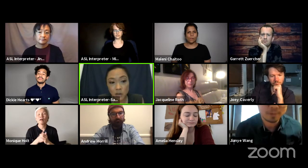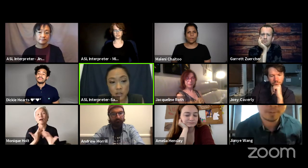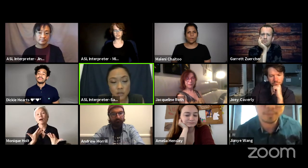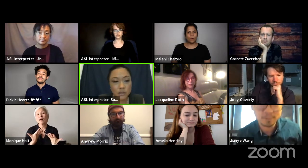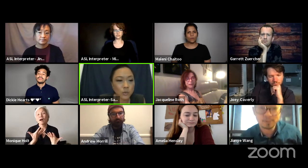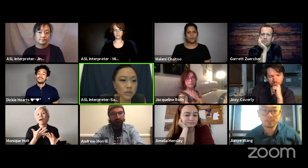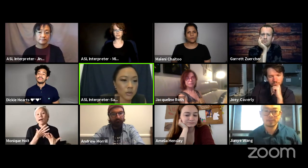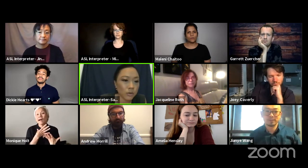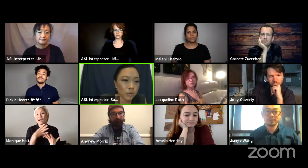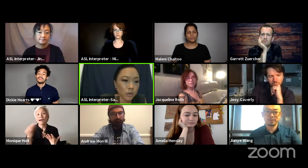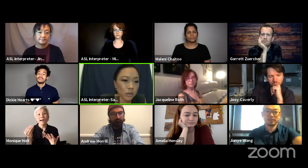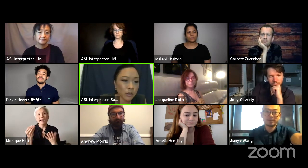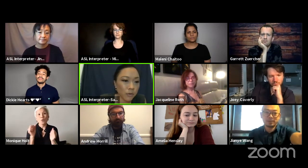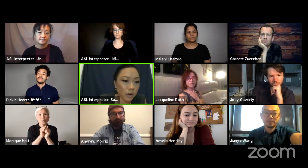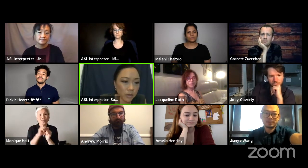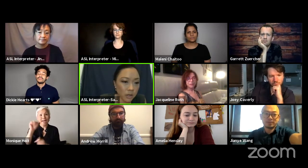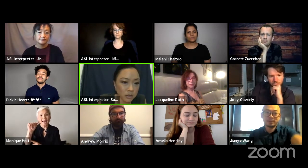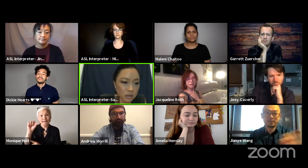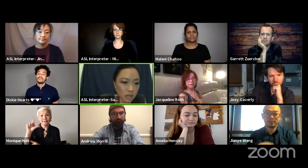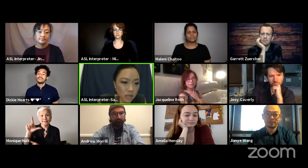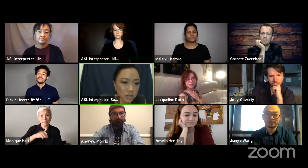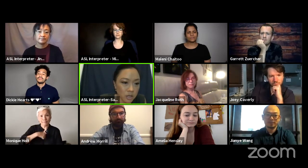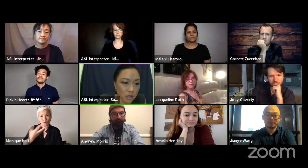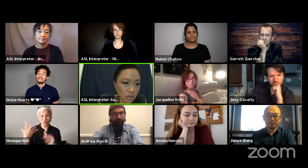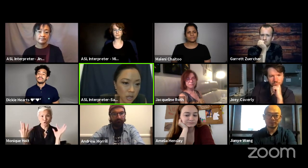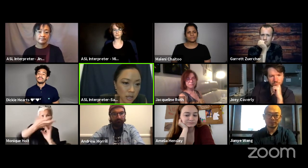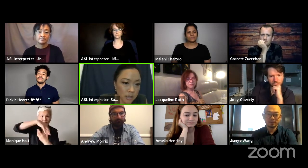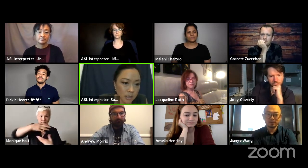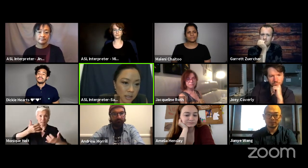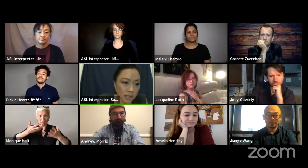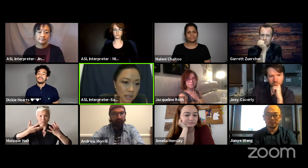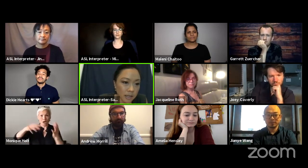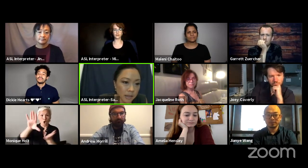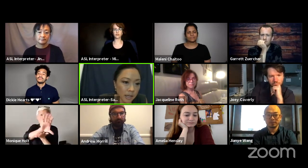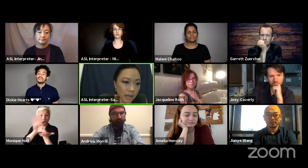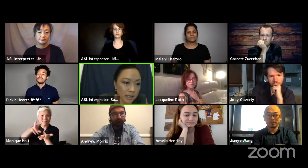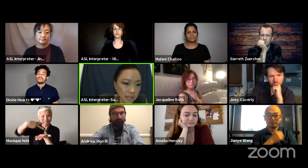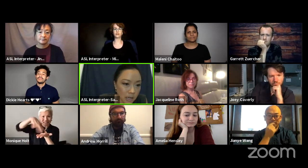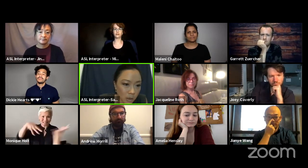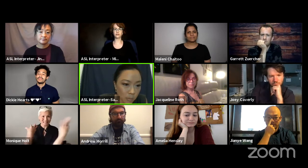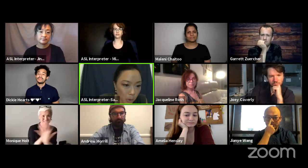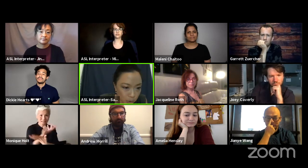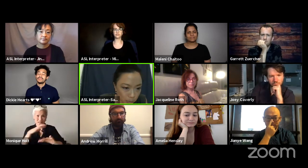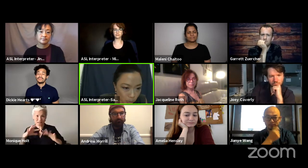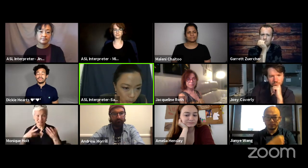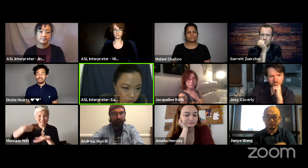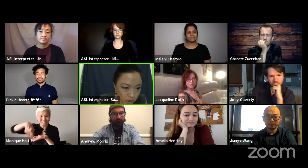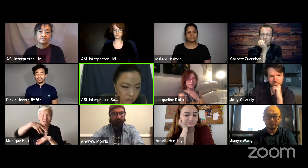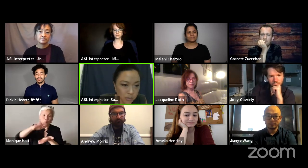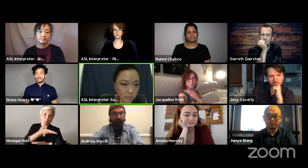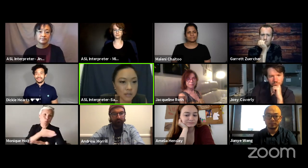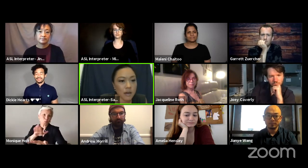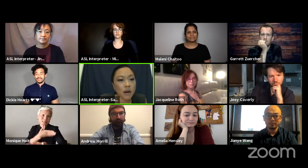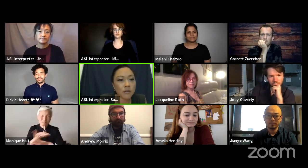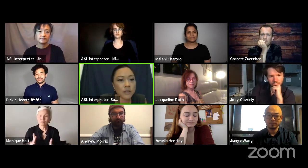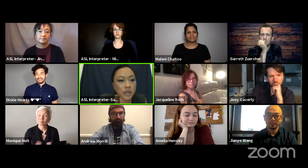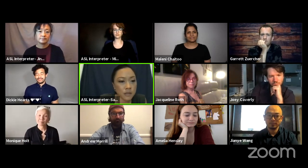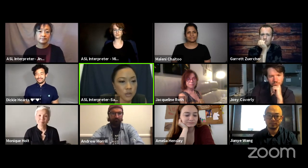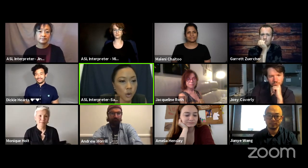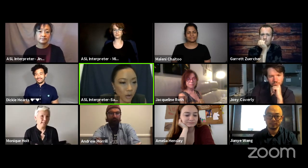characters as well as those who were going to be in front of it on stage. The ASL poetry portion was meant to have a dance